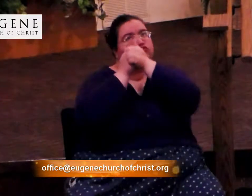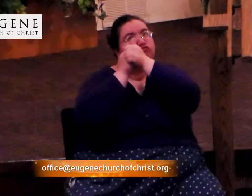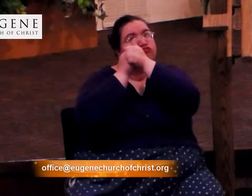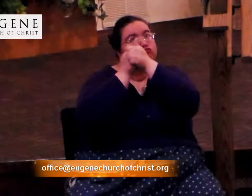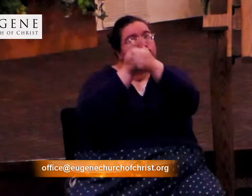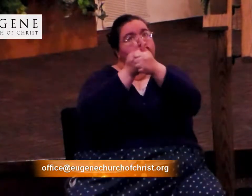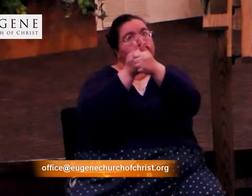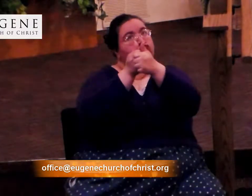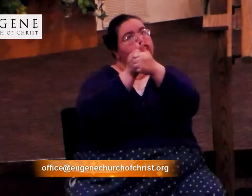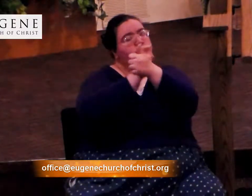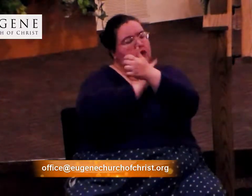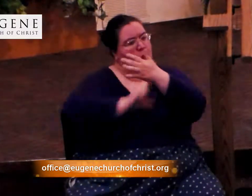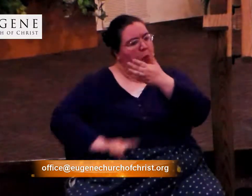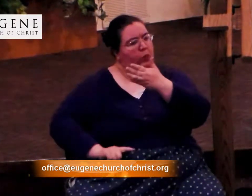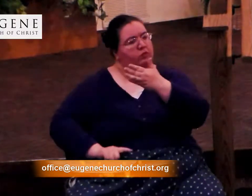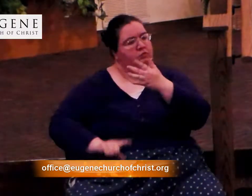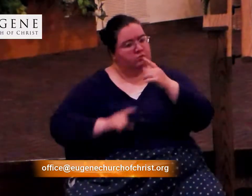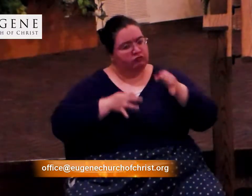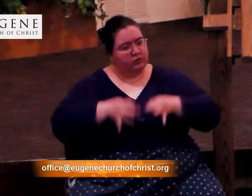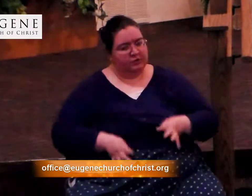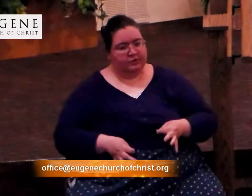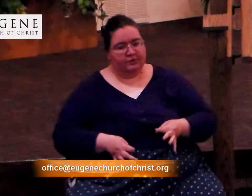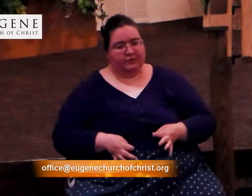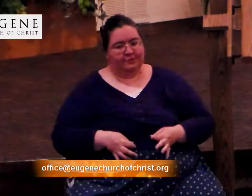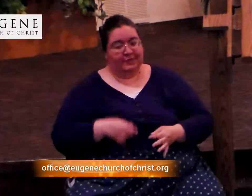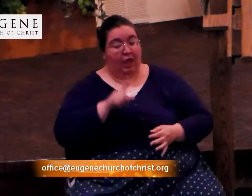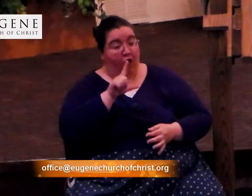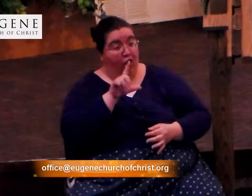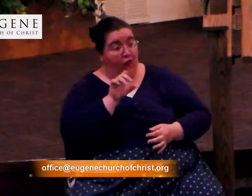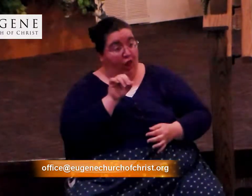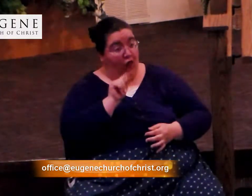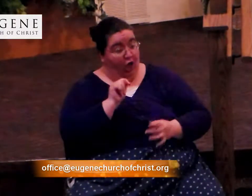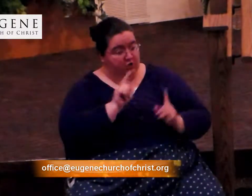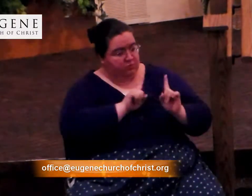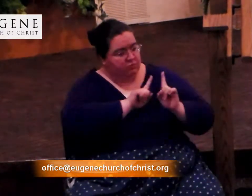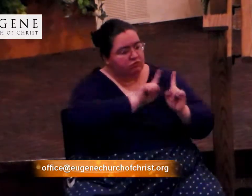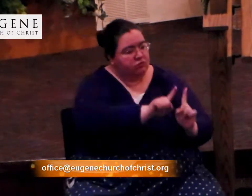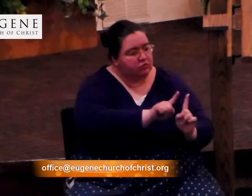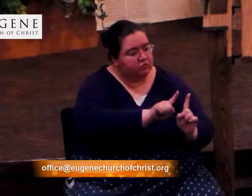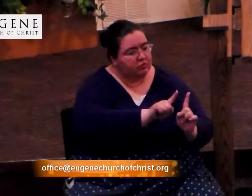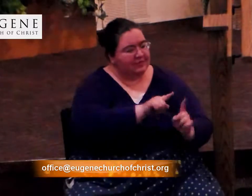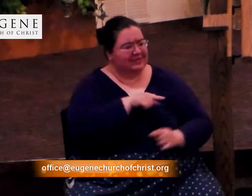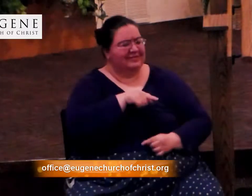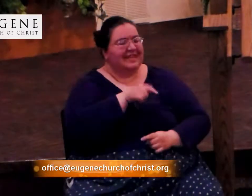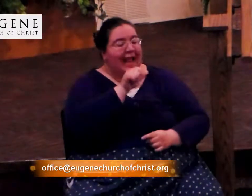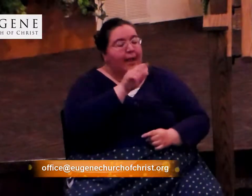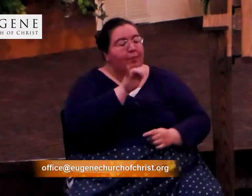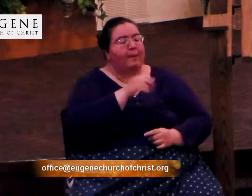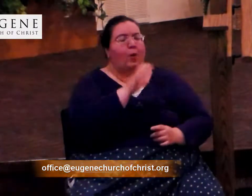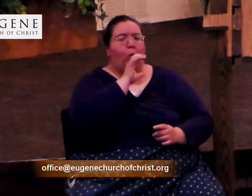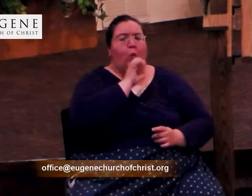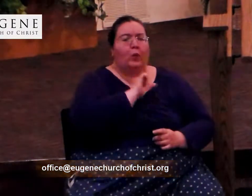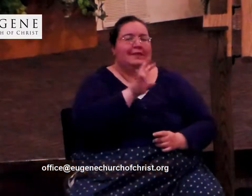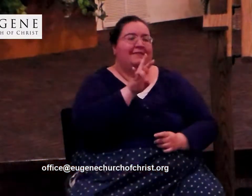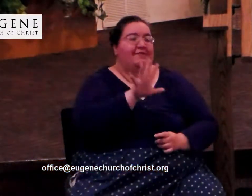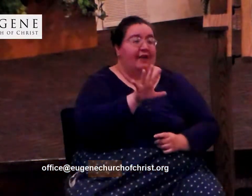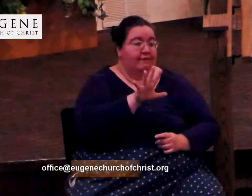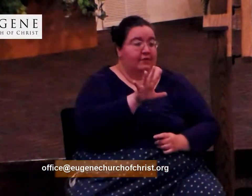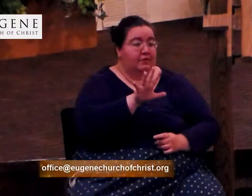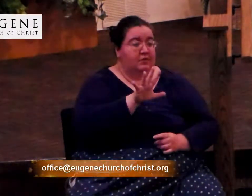was 75 years old when he departed from Haran. And Abram took Sarai his wife, and Lot his brother's son, and all their possessions that they had gathered,